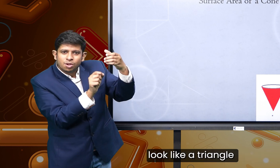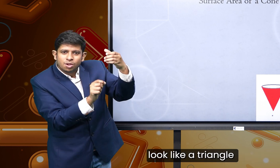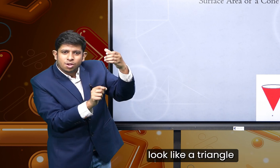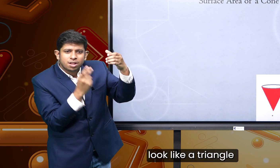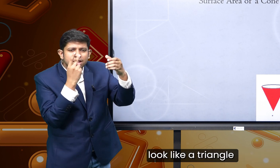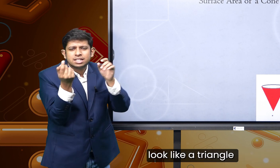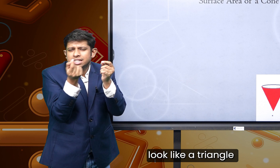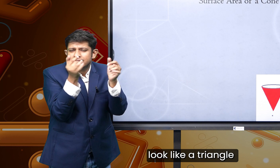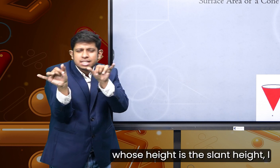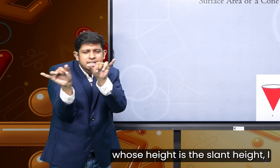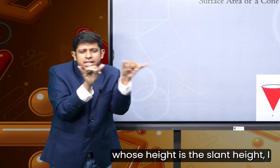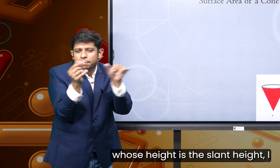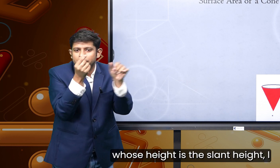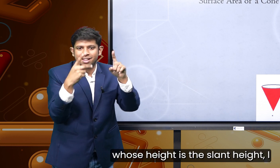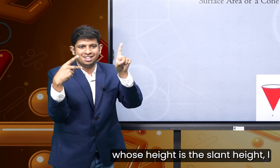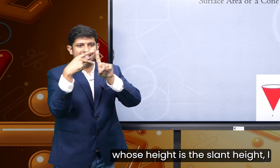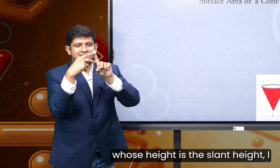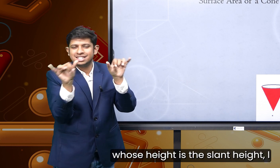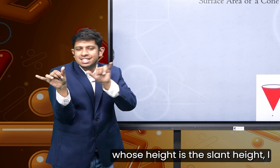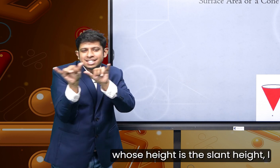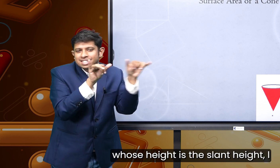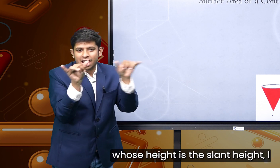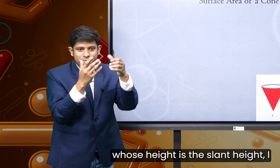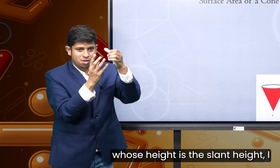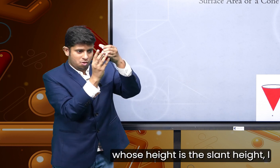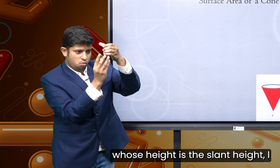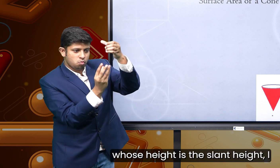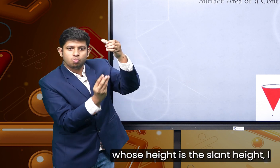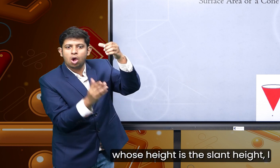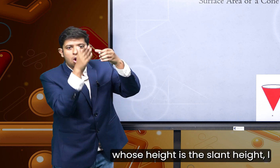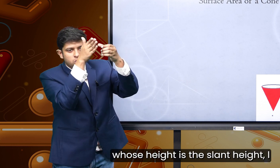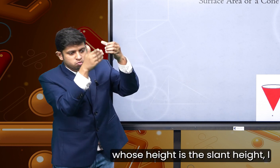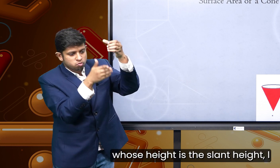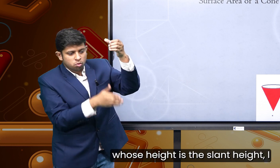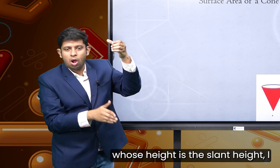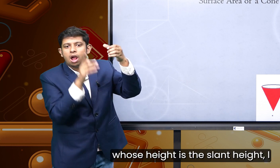a triangle whose height is the slant height L.